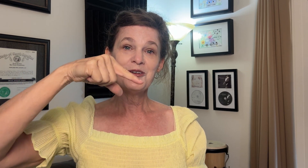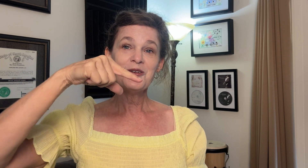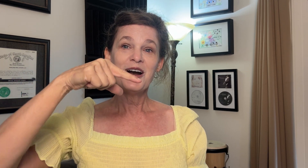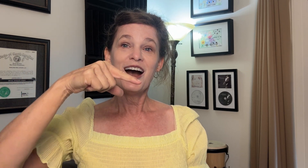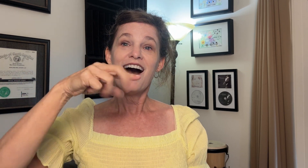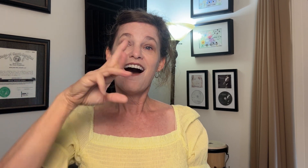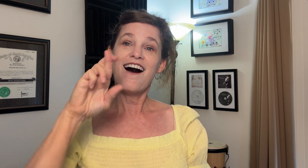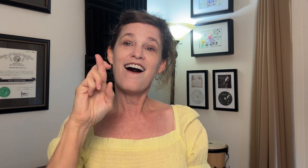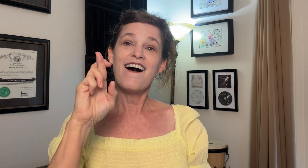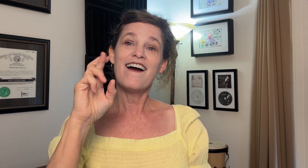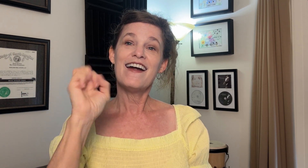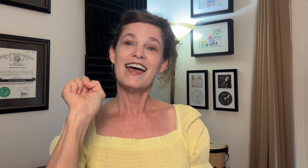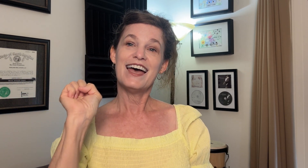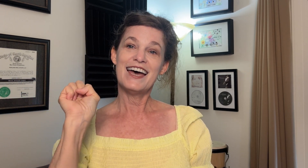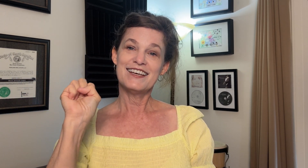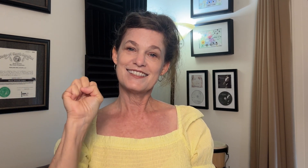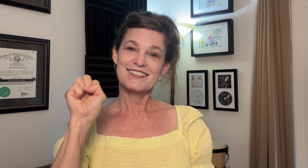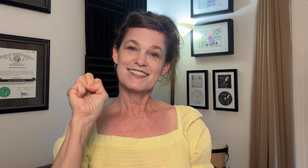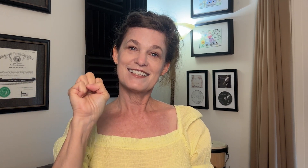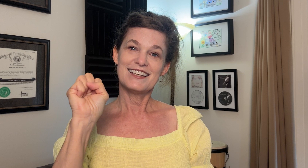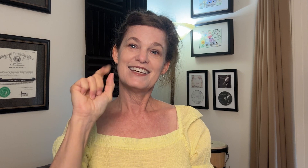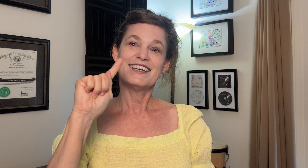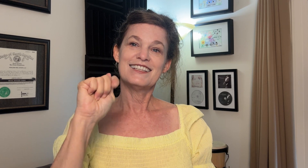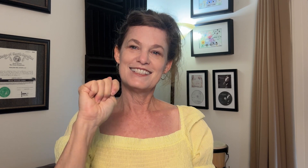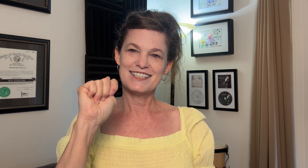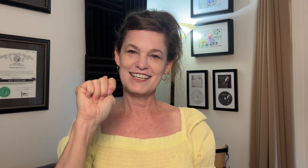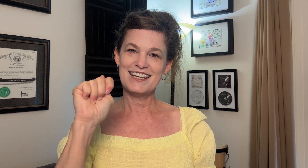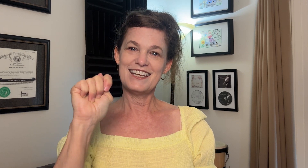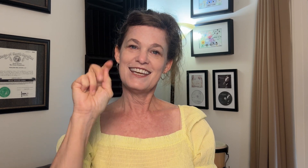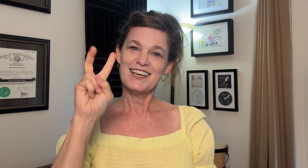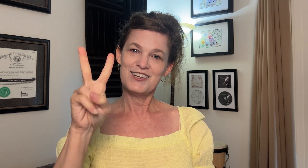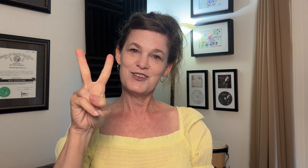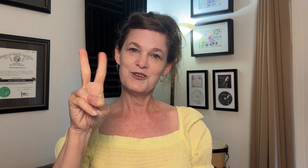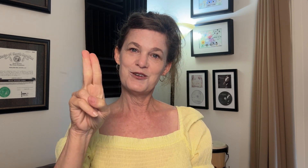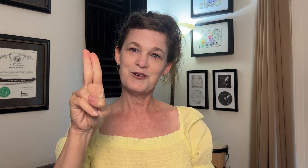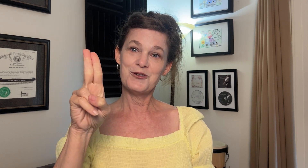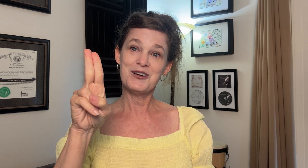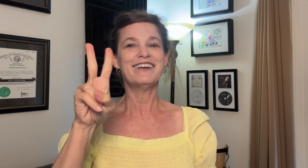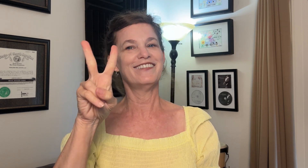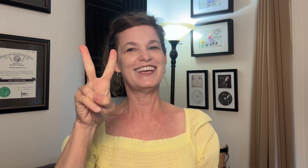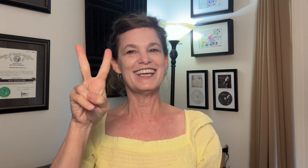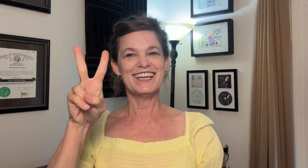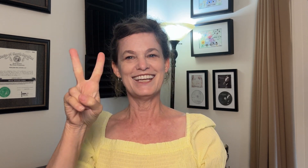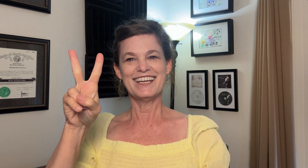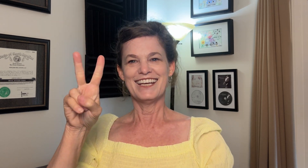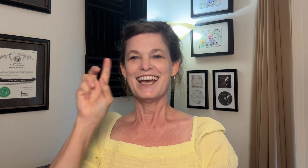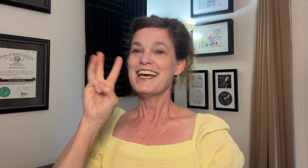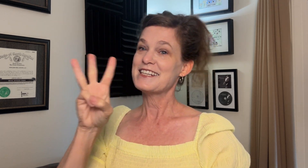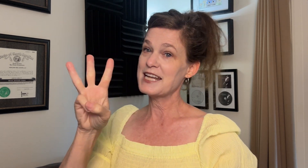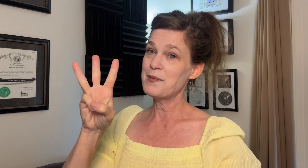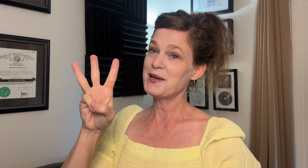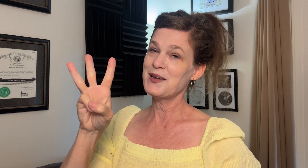Q, R, S, T, U, V,